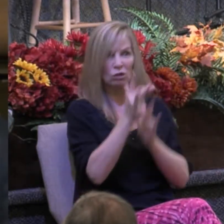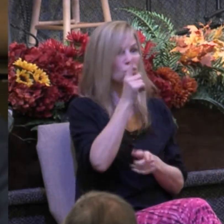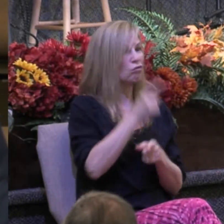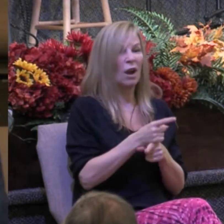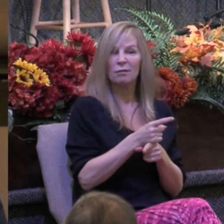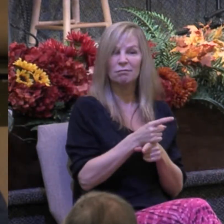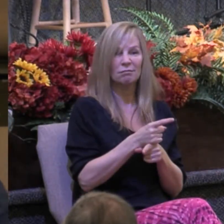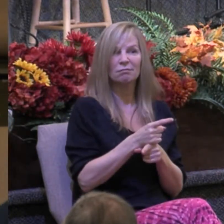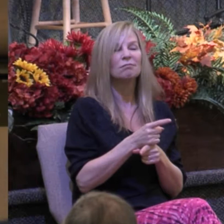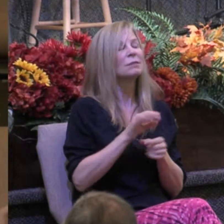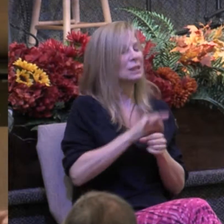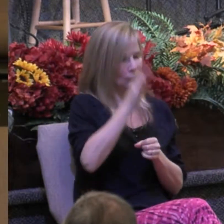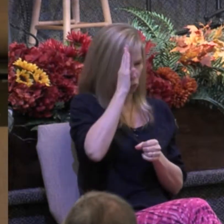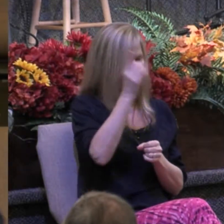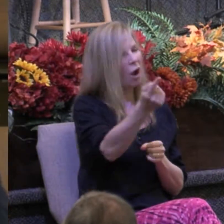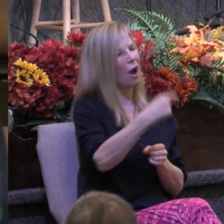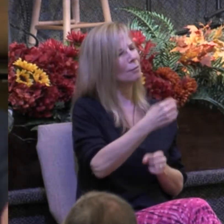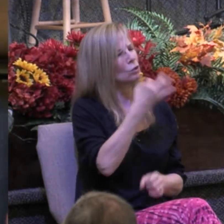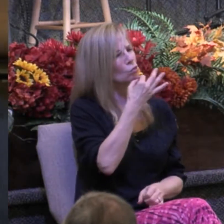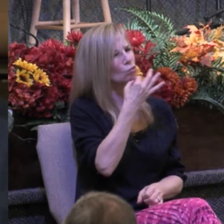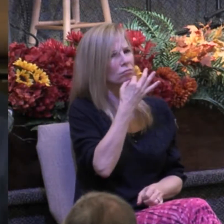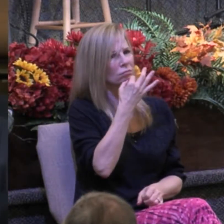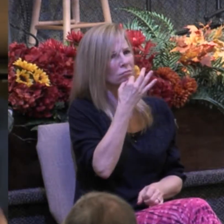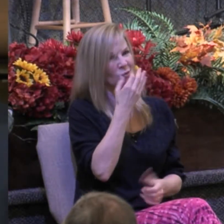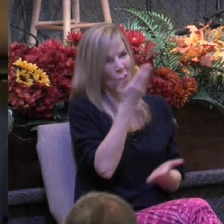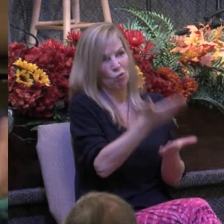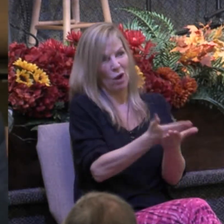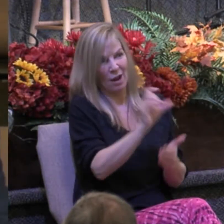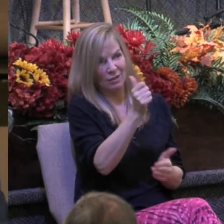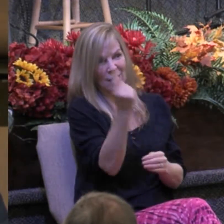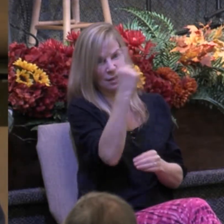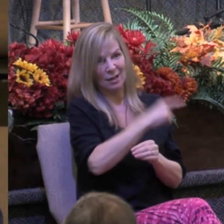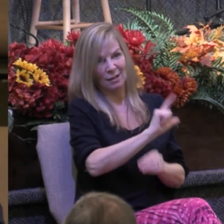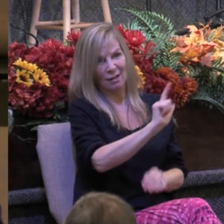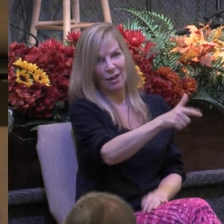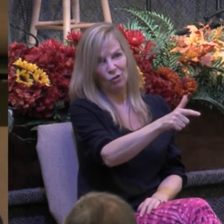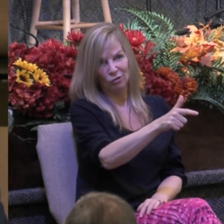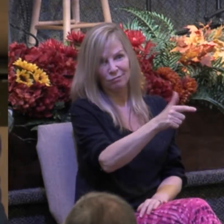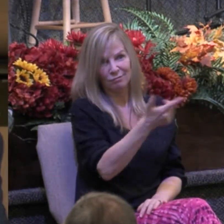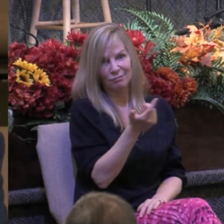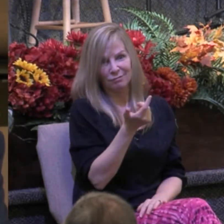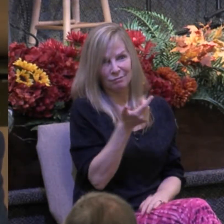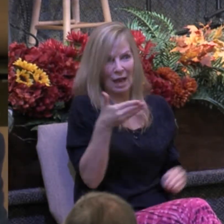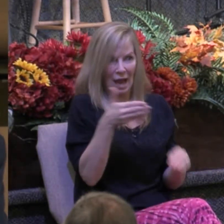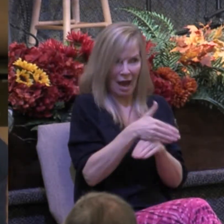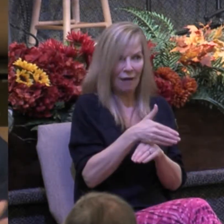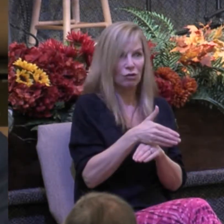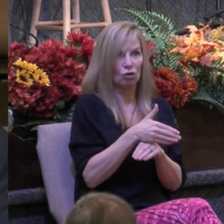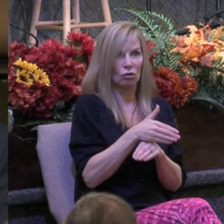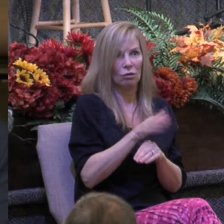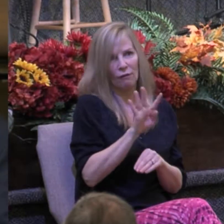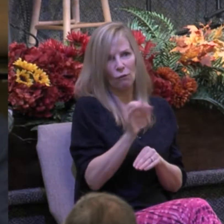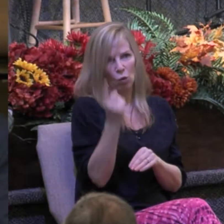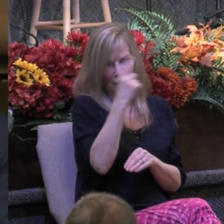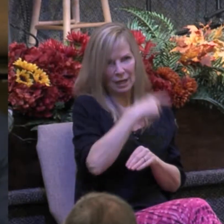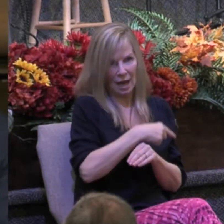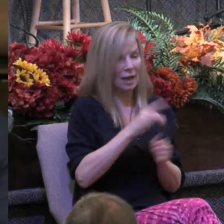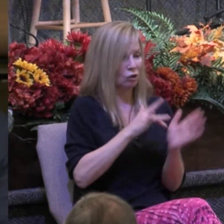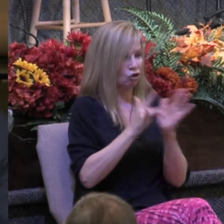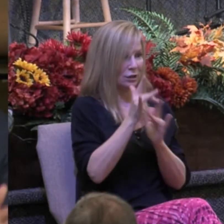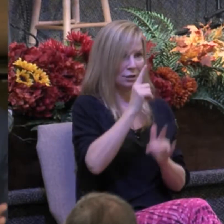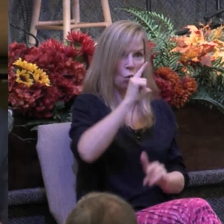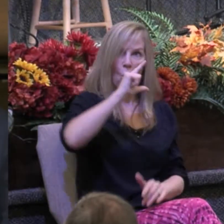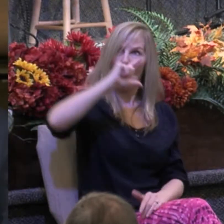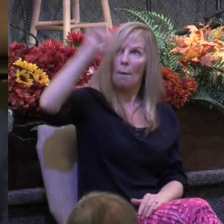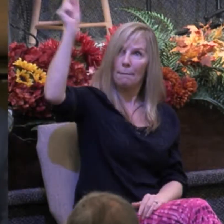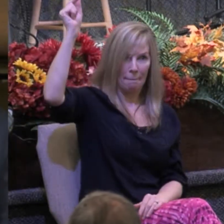not many days from now, because he would arrive then 10 days after the 40-day period of meeting